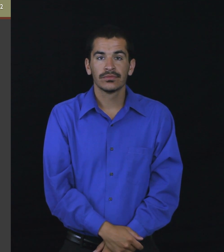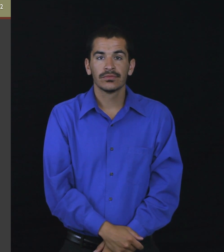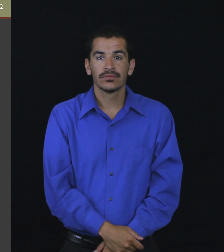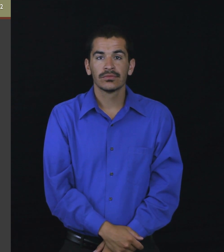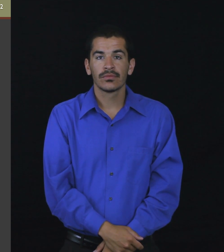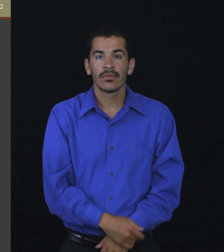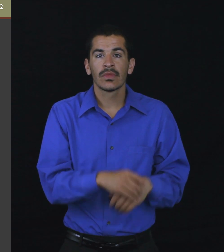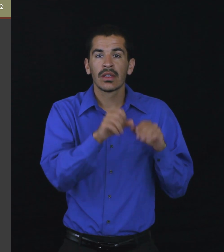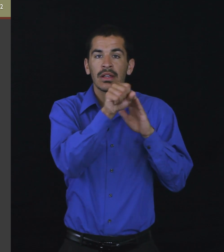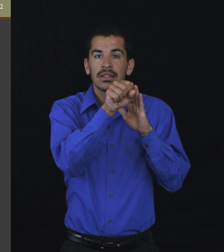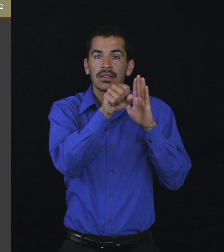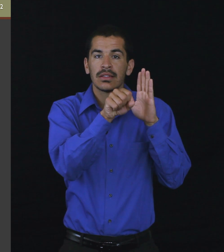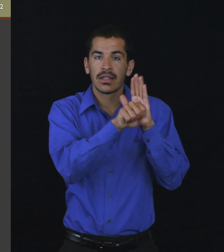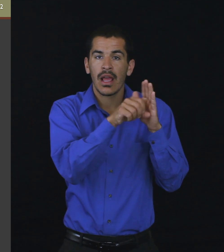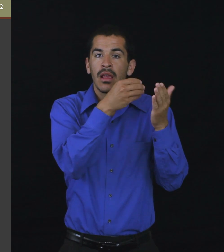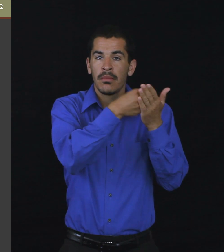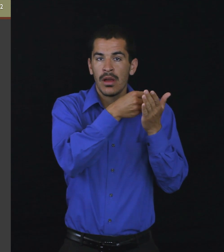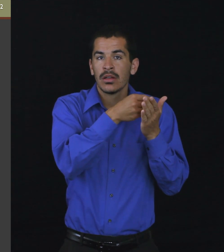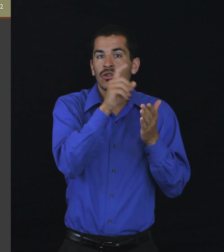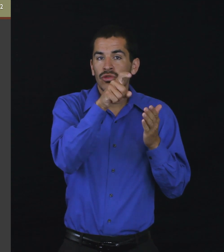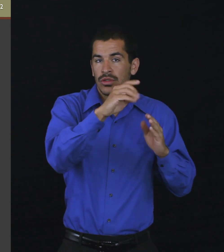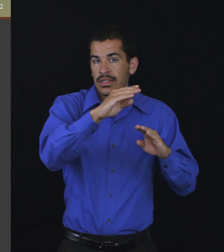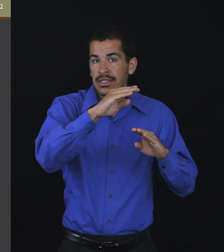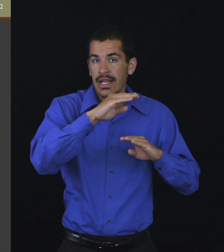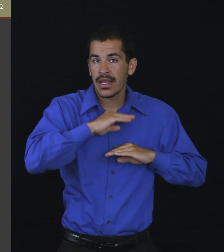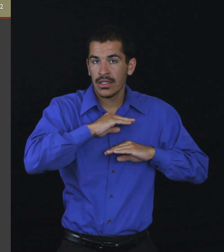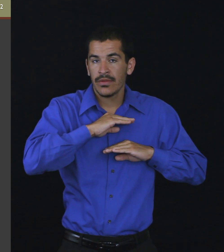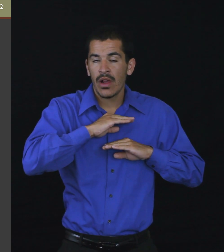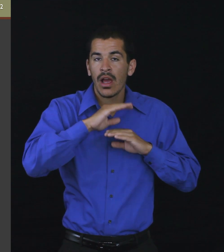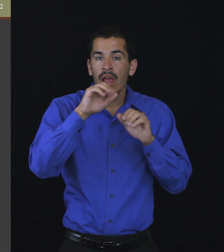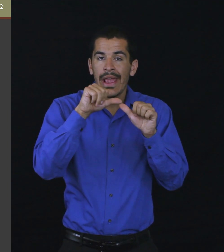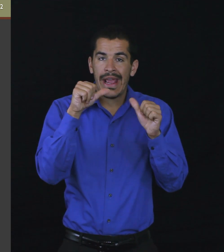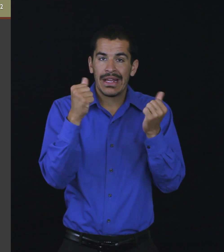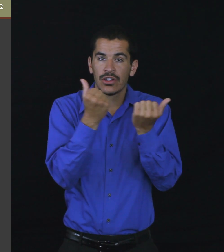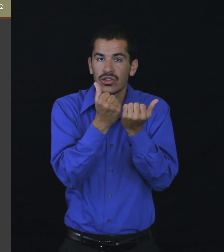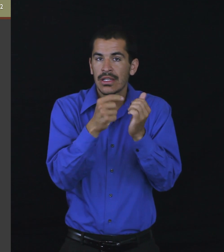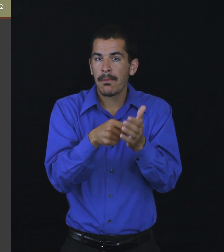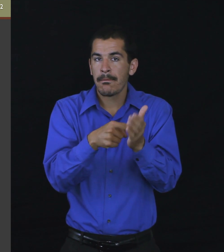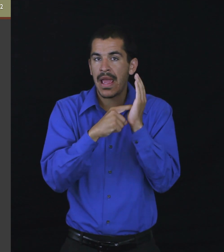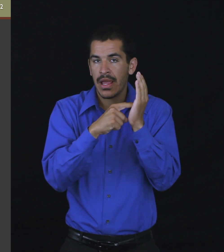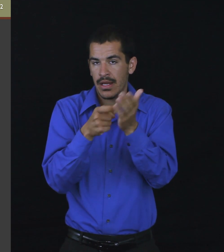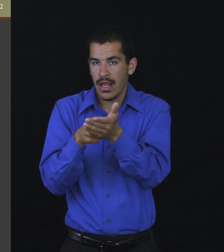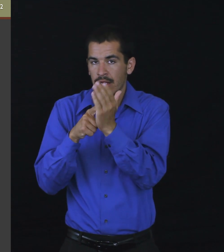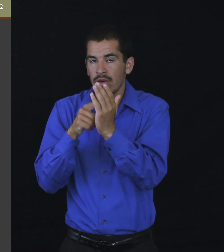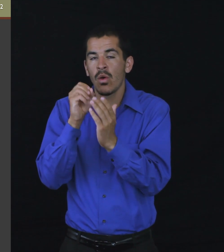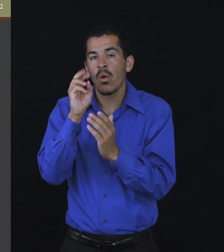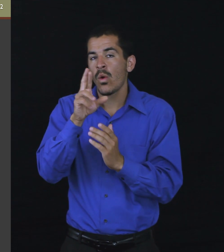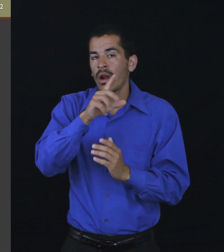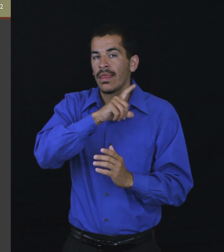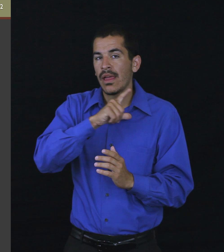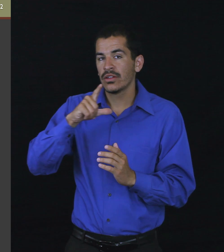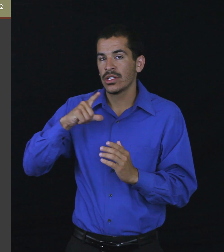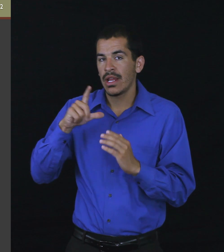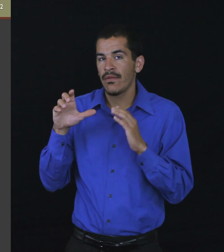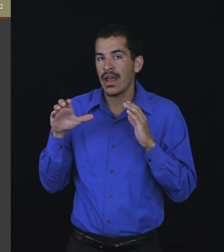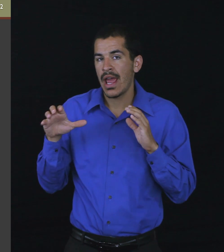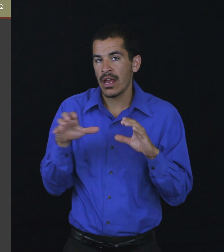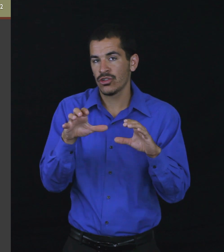A state grant should satisfy agency mandates or legislative actions.